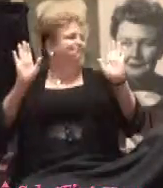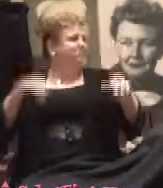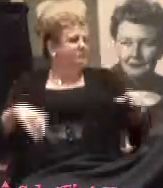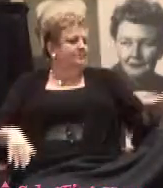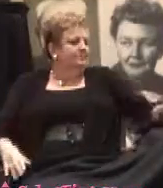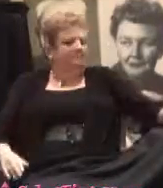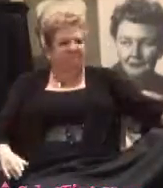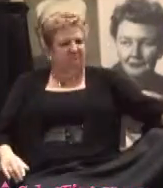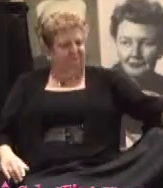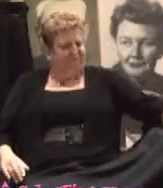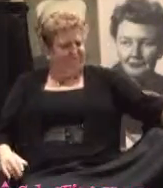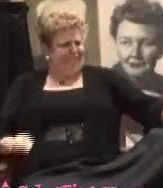Wow!